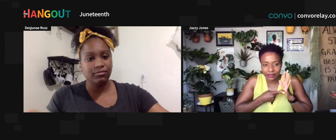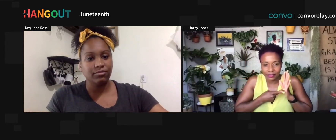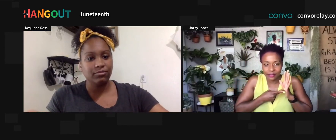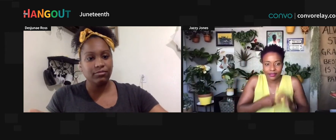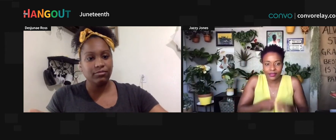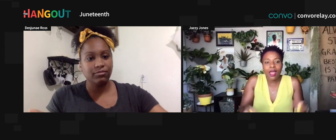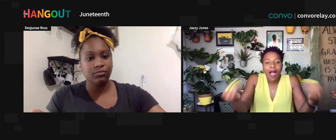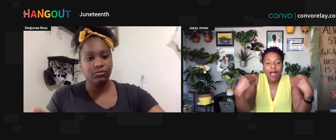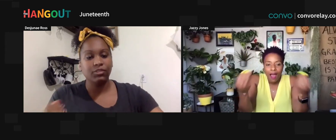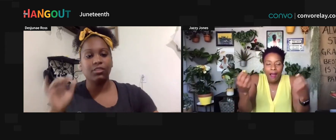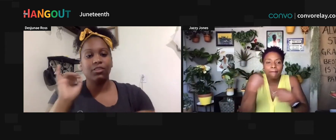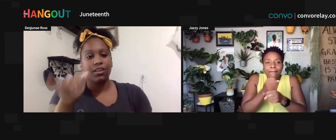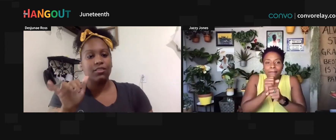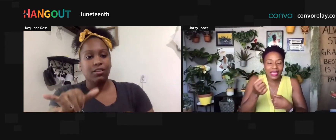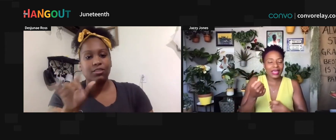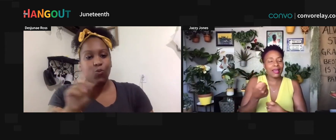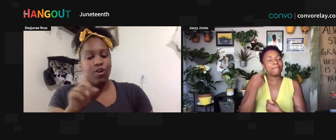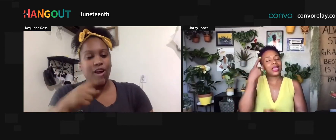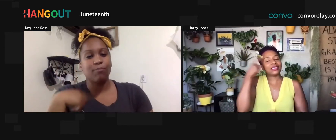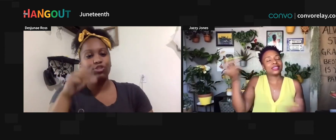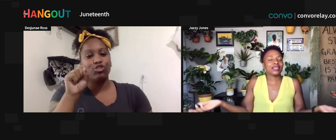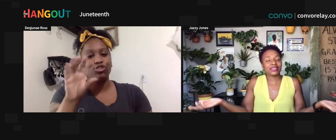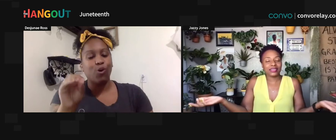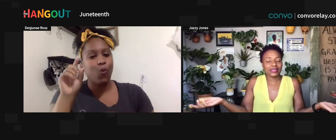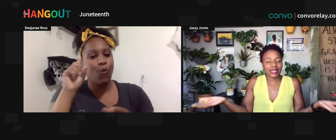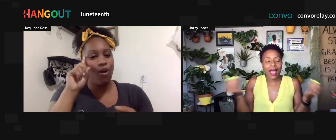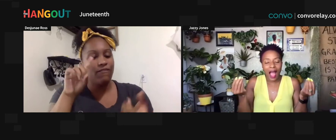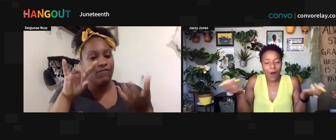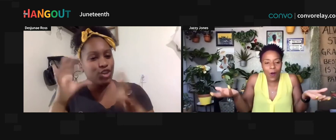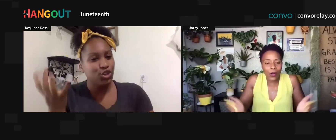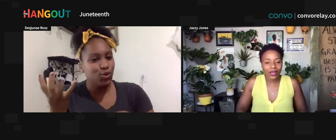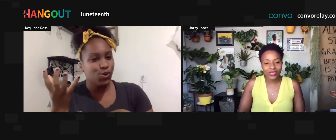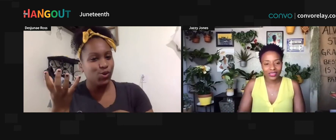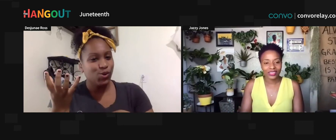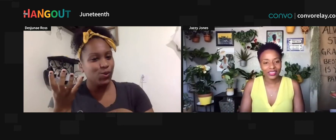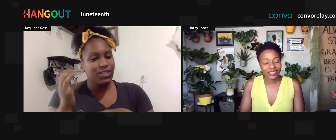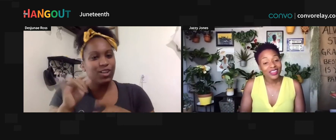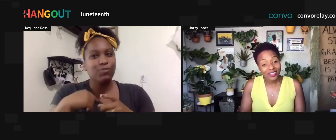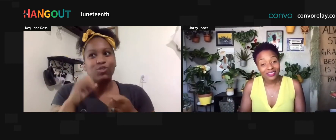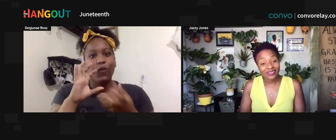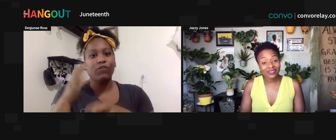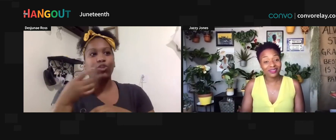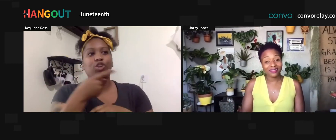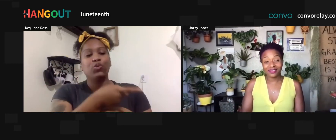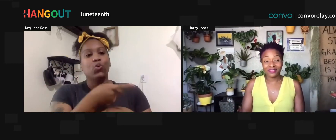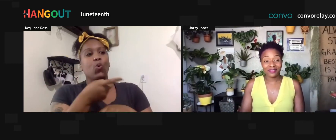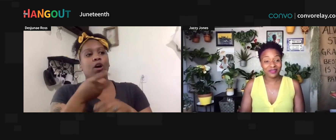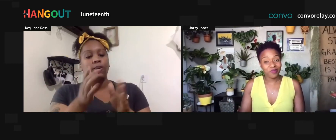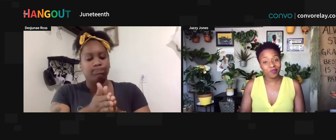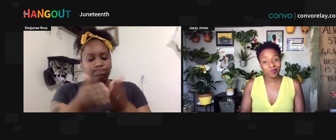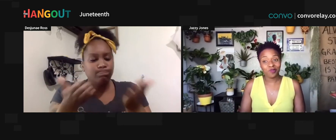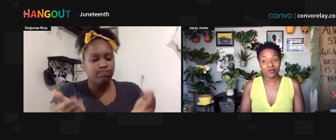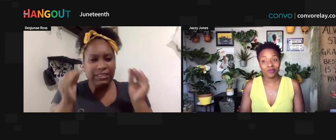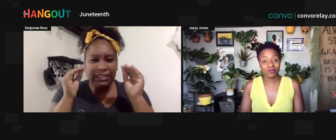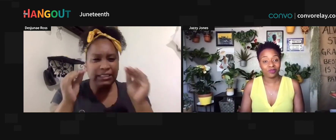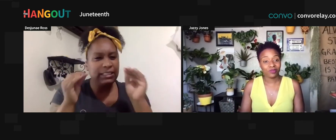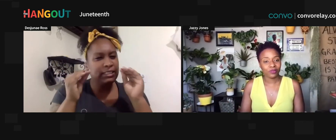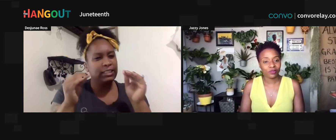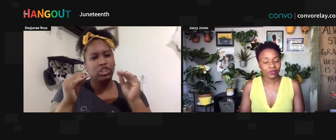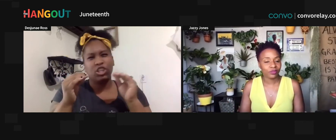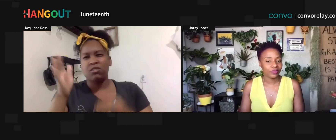their children about the holiday? If they're Right. in opposition, what's going to be going into Right. their little mind? Right. And that's where I'm